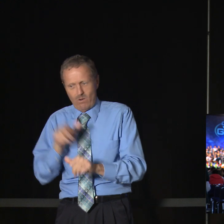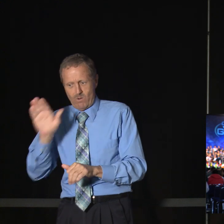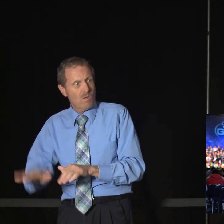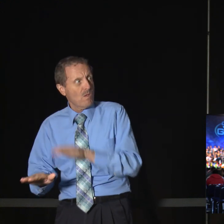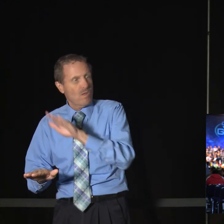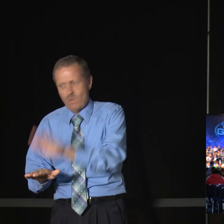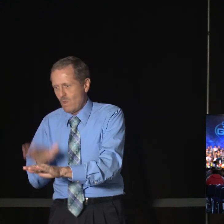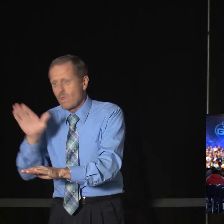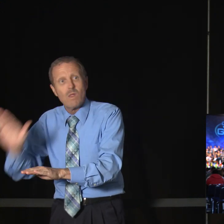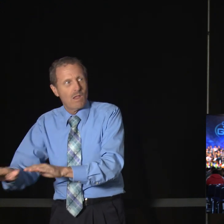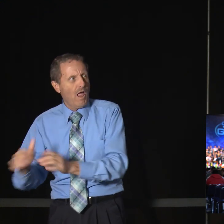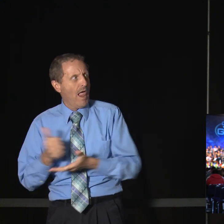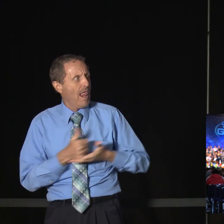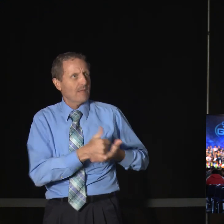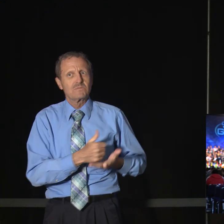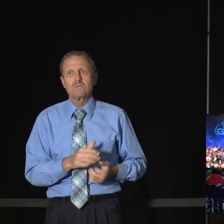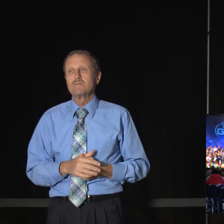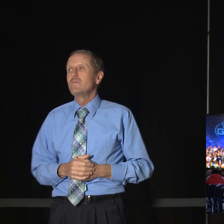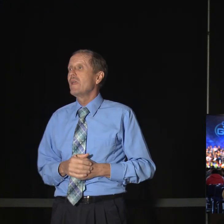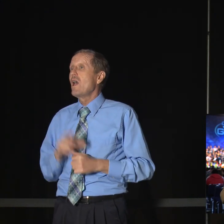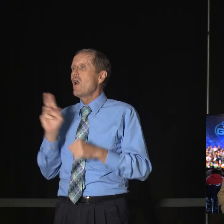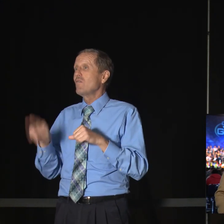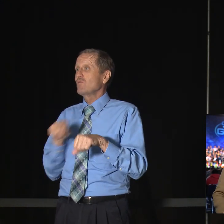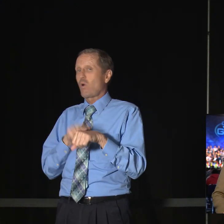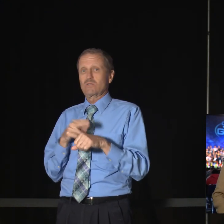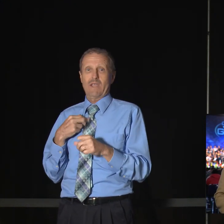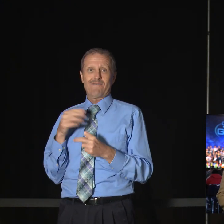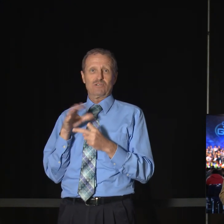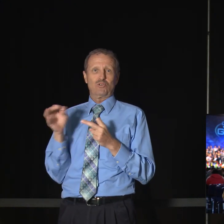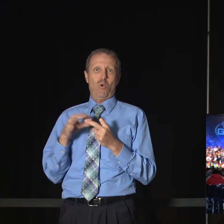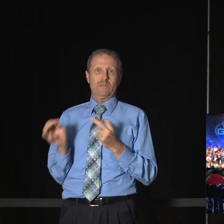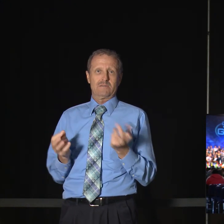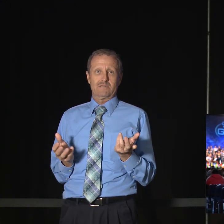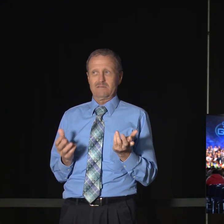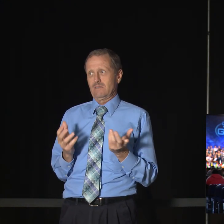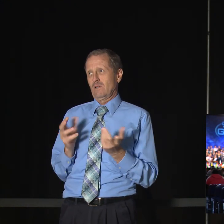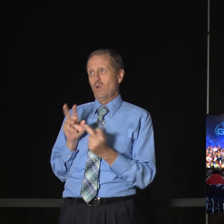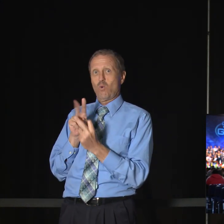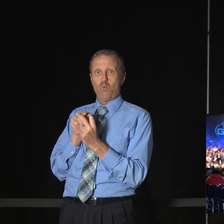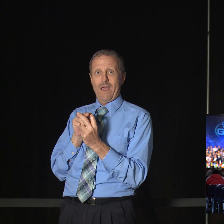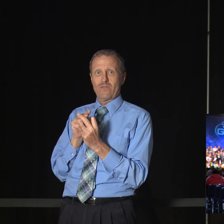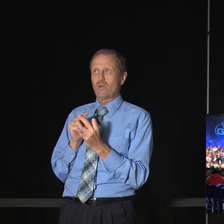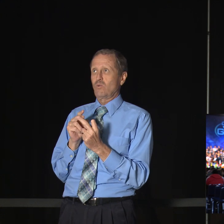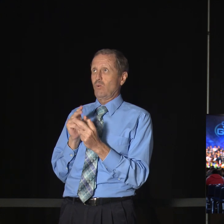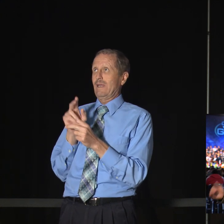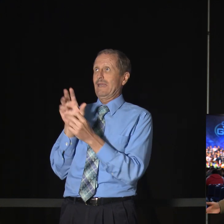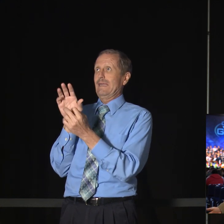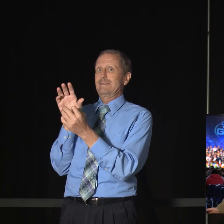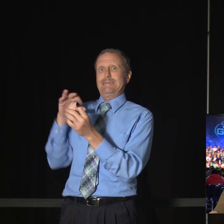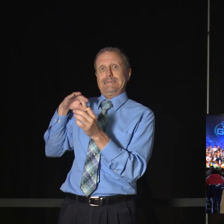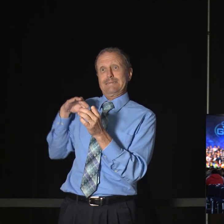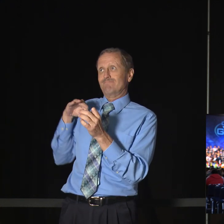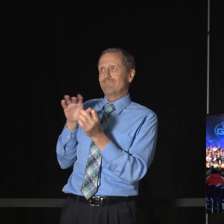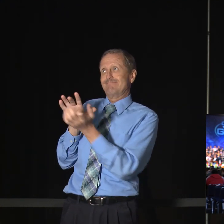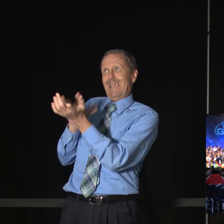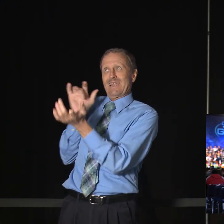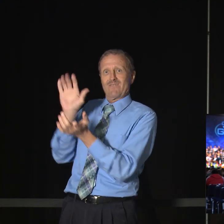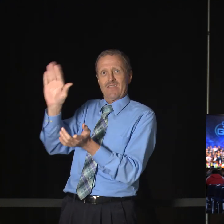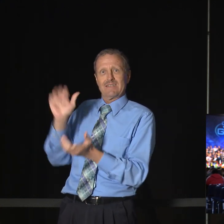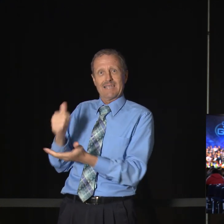old guy, but I remember what David said, the psalmist David, in Psalm 37, 25. I have been